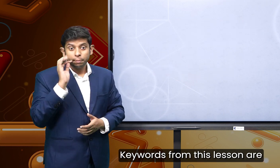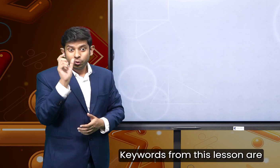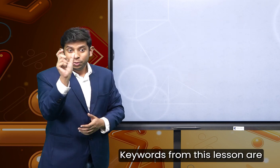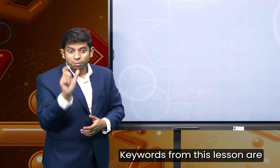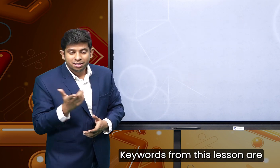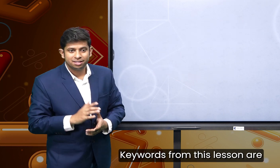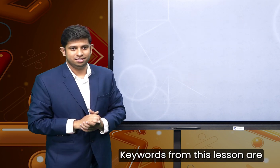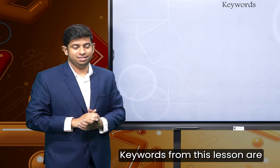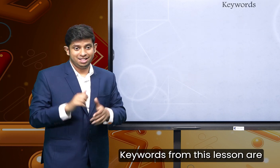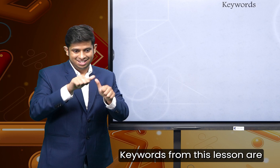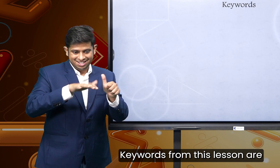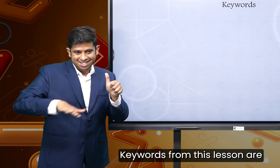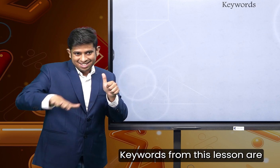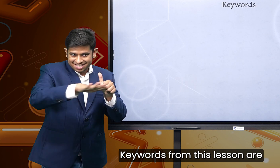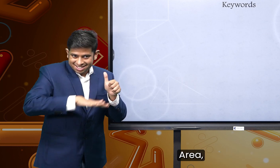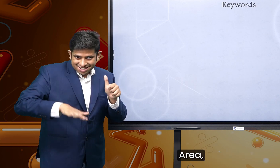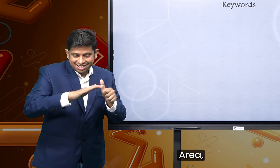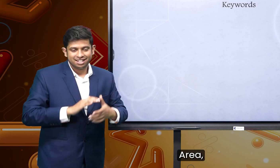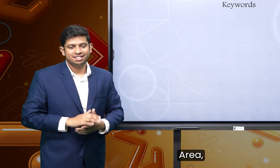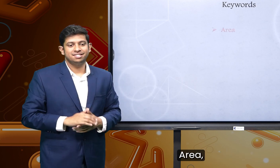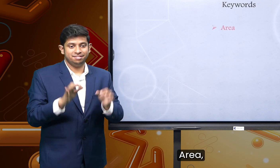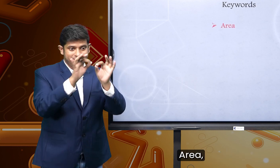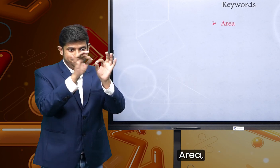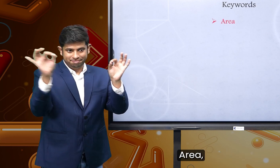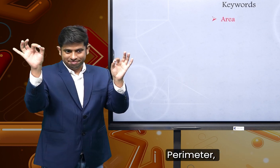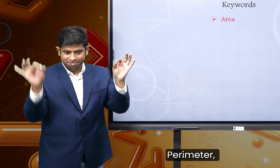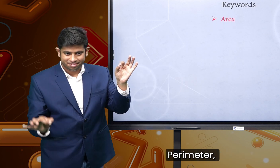Keywords from this lesson are area, perimeter,